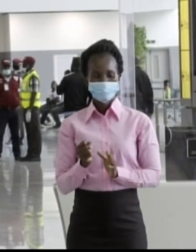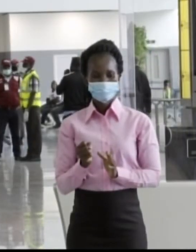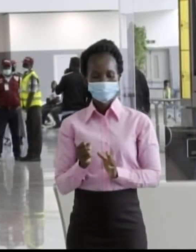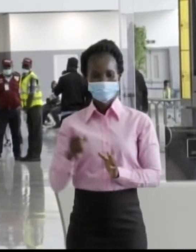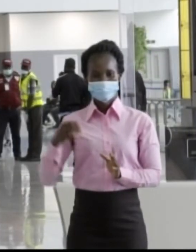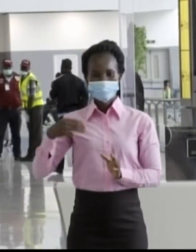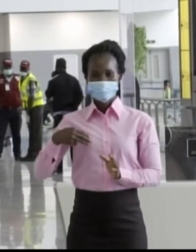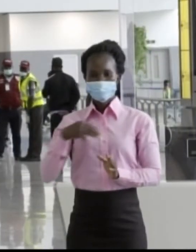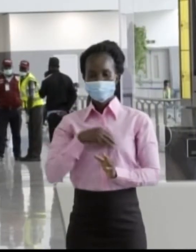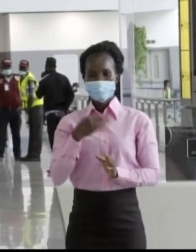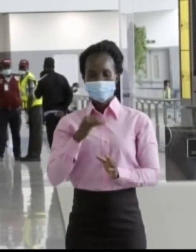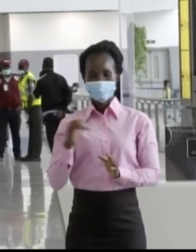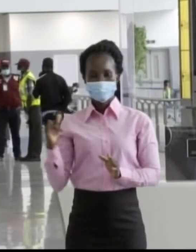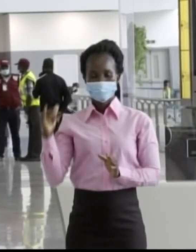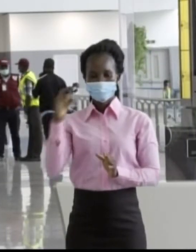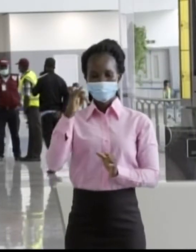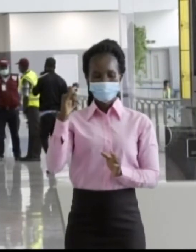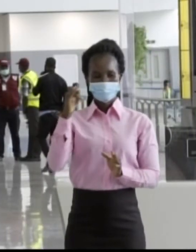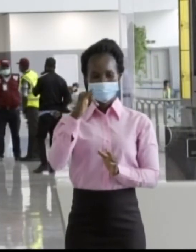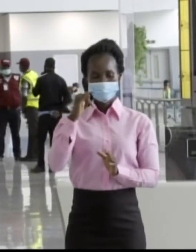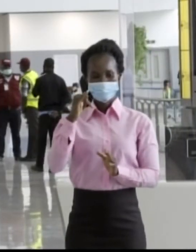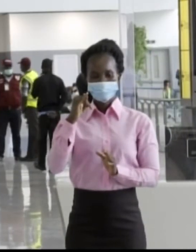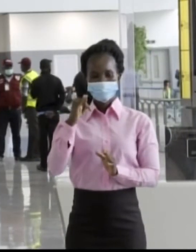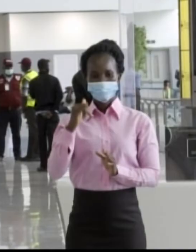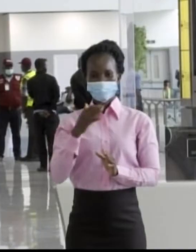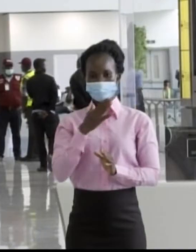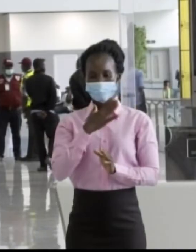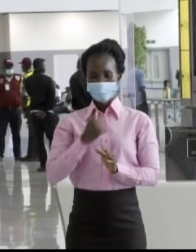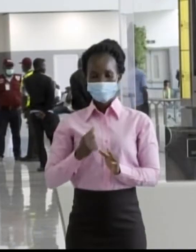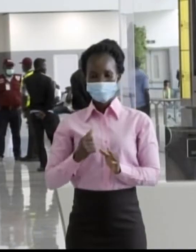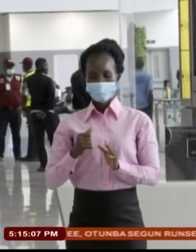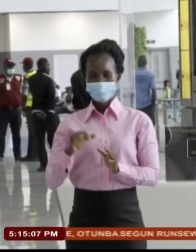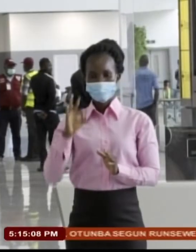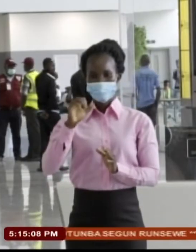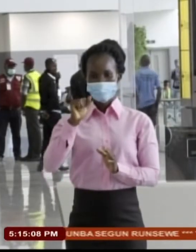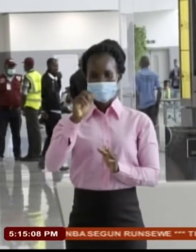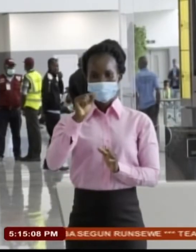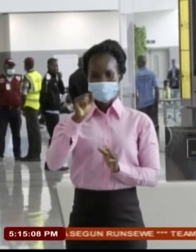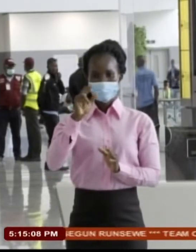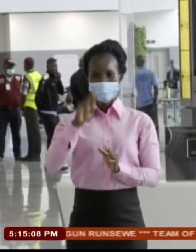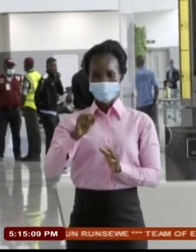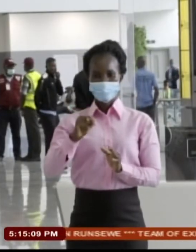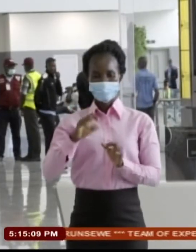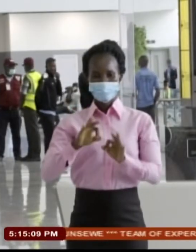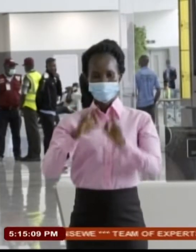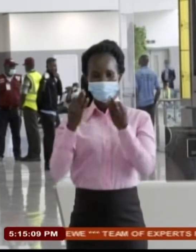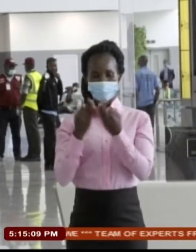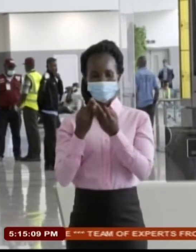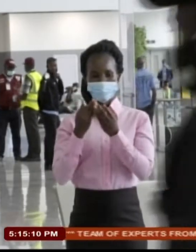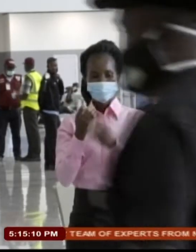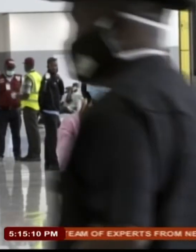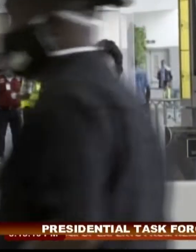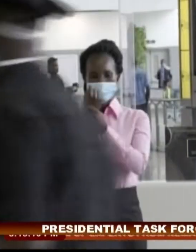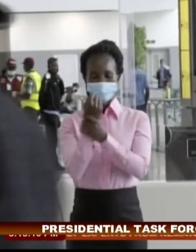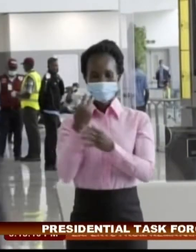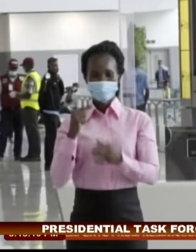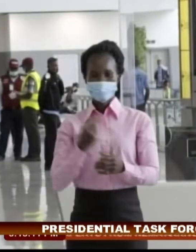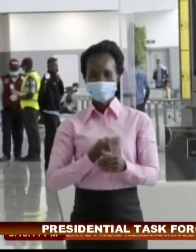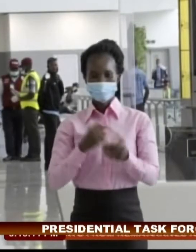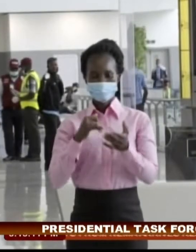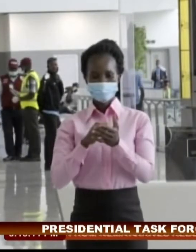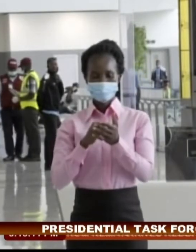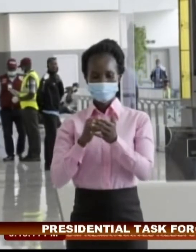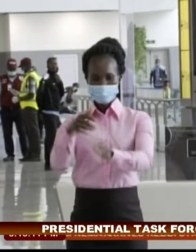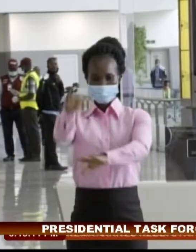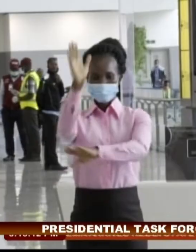members of the airport and fan family hosting us this evening, gentlemen